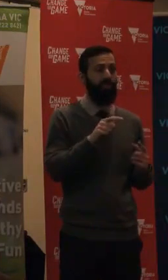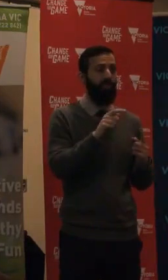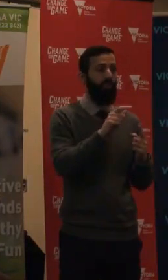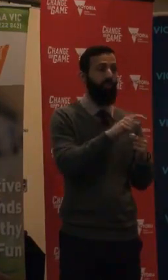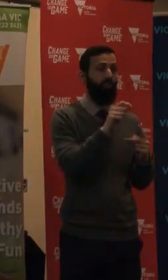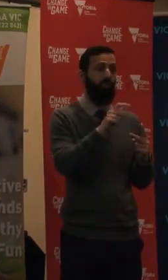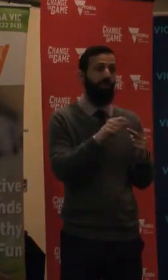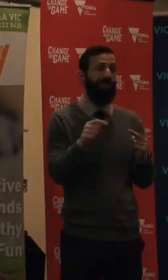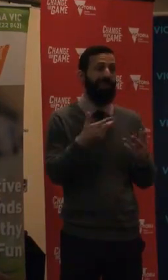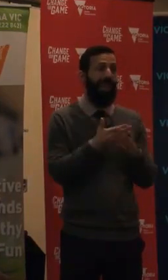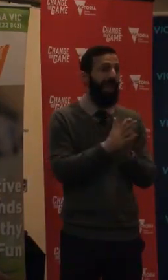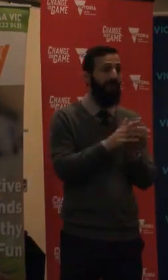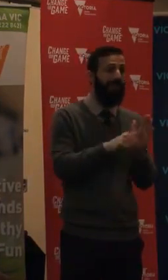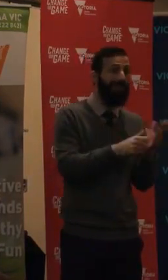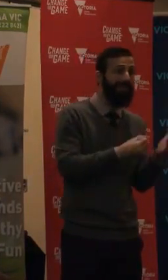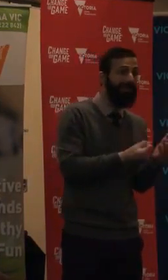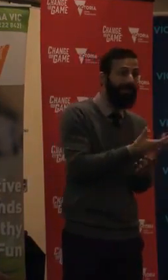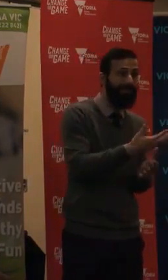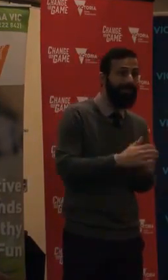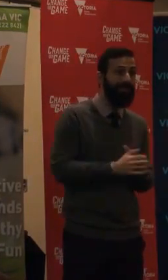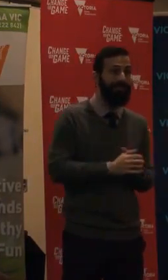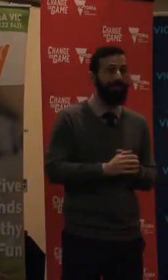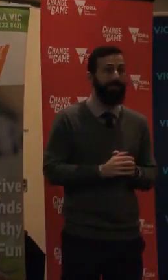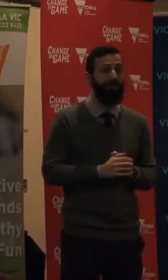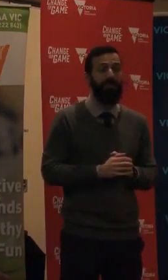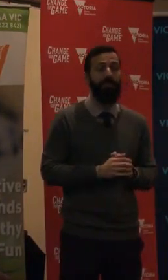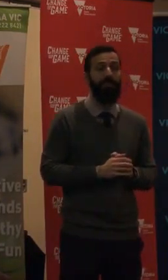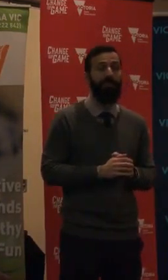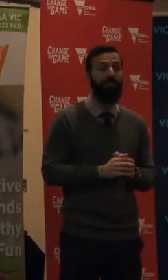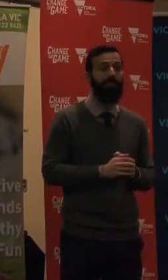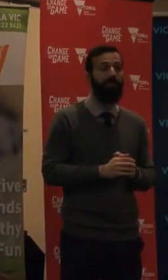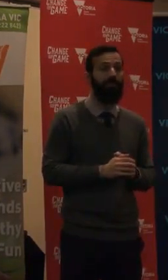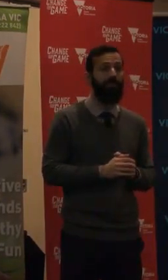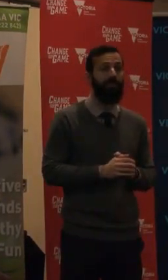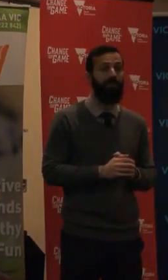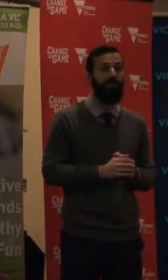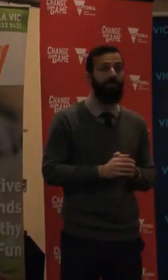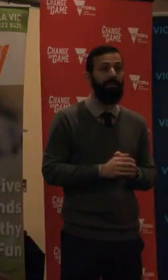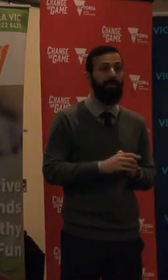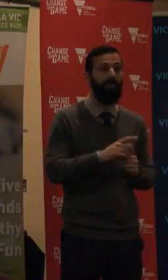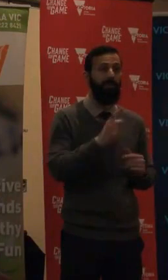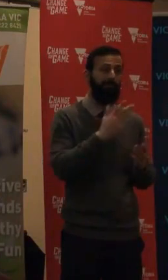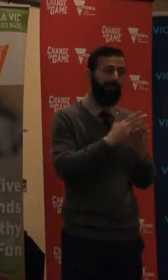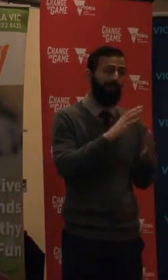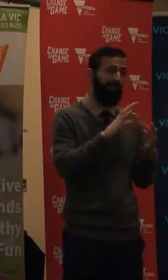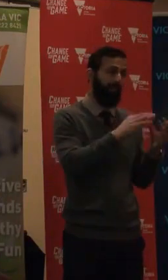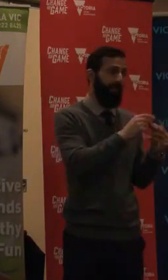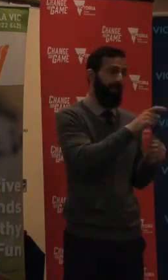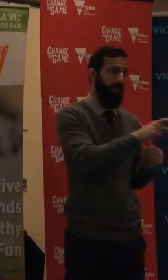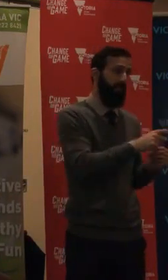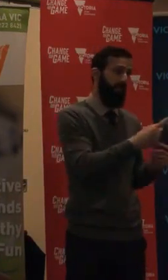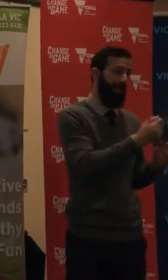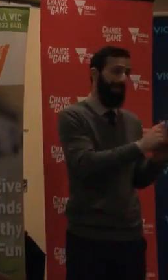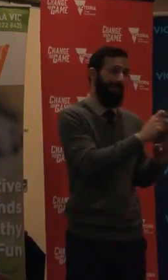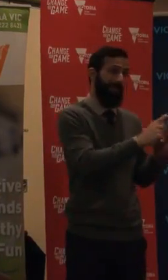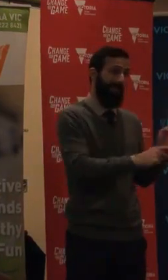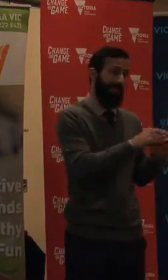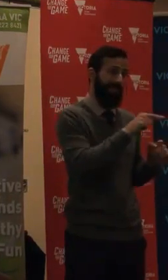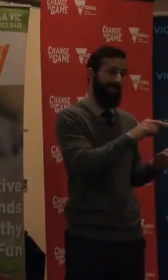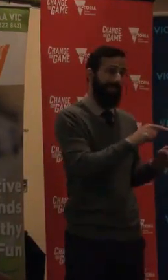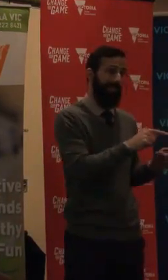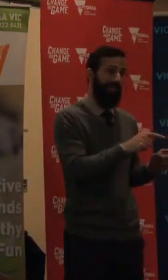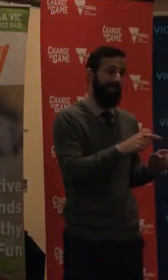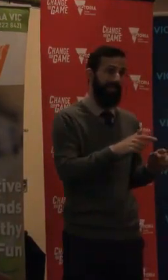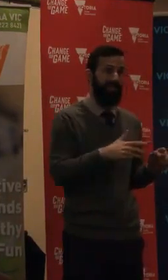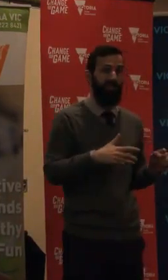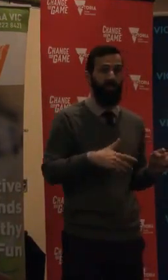in terms of how the money is to be spent, broadly speaking, with some qualifications, sits with the person with disability. Essentially, I don't want